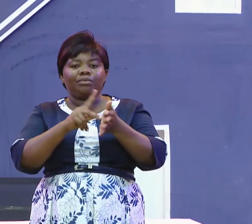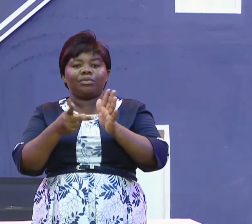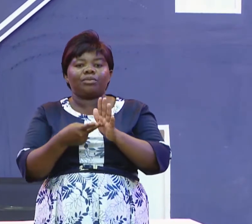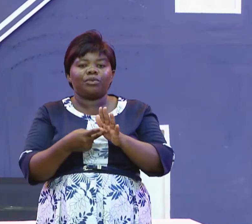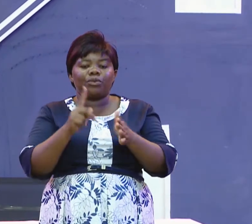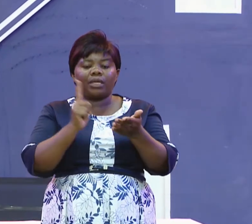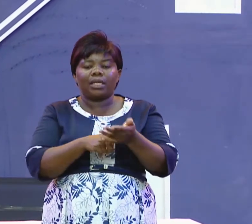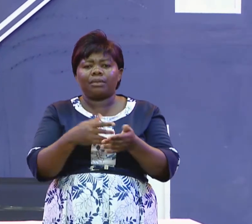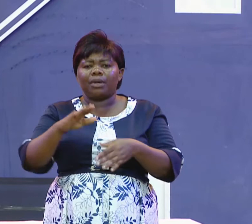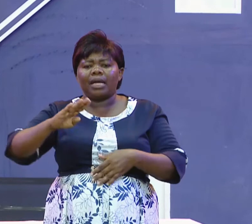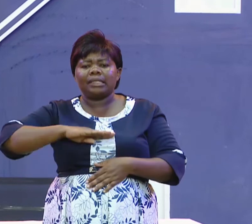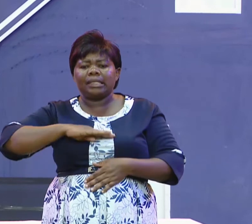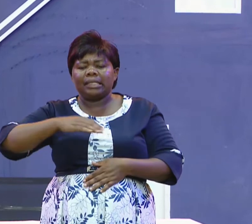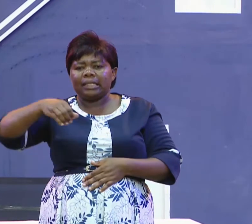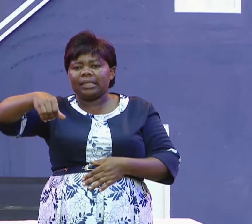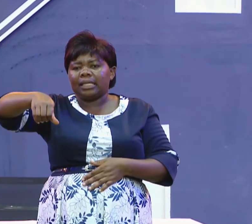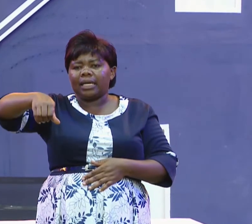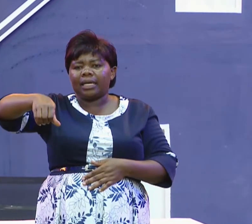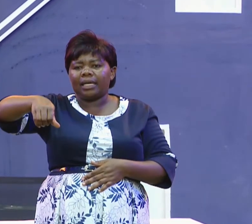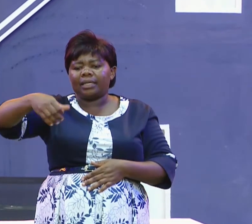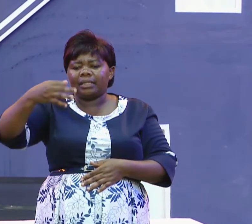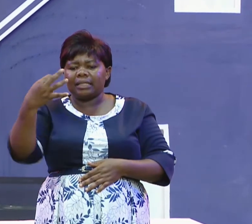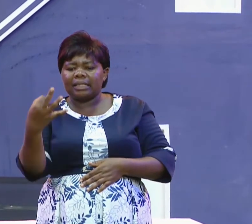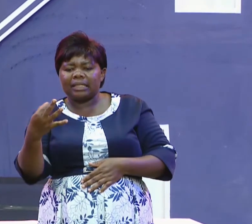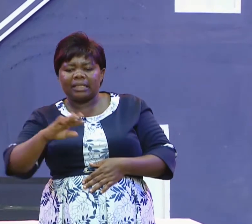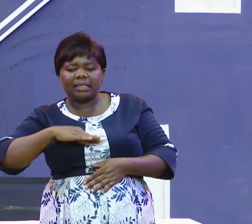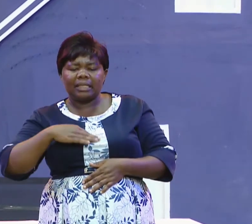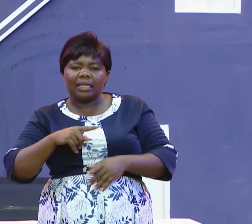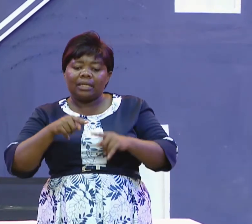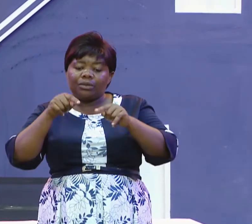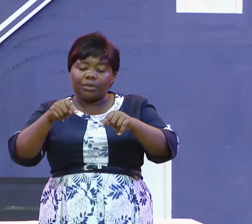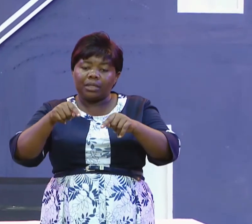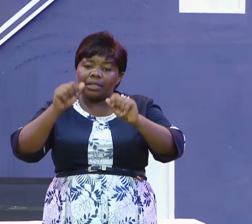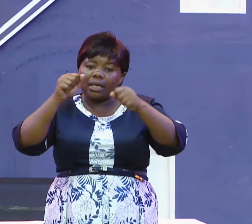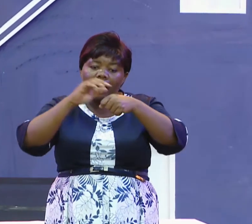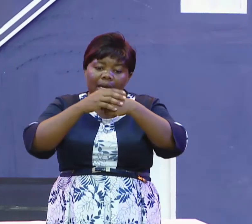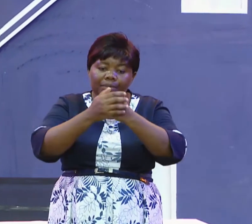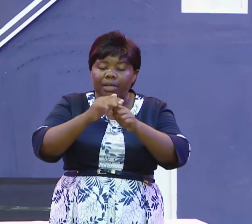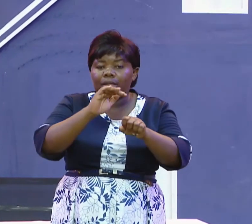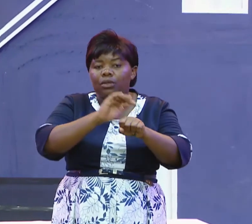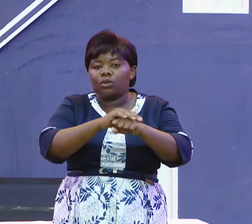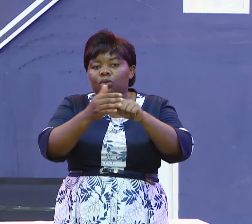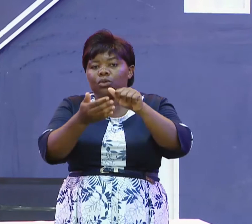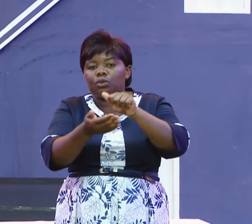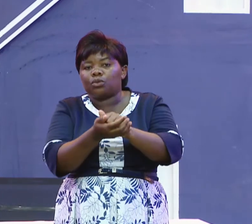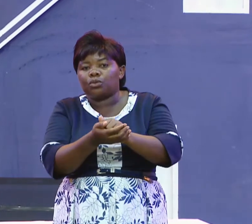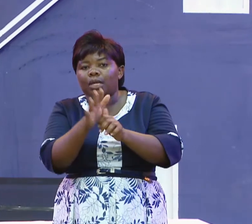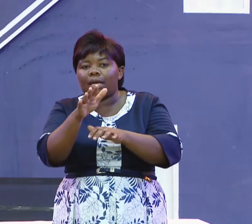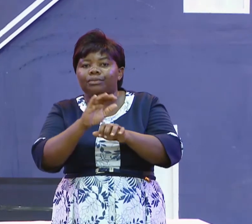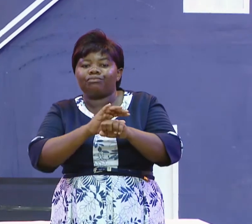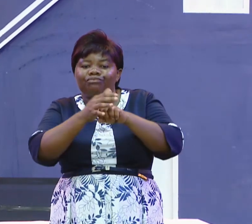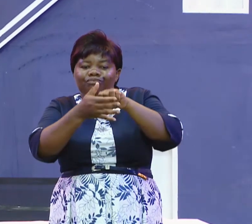bali ku myaka 9, myaka 3. Olwaleero bakoze asobola okukola engatto n'ogyambala